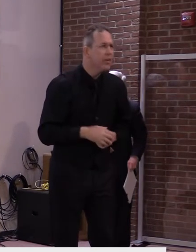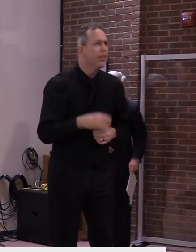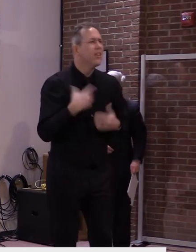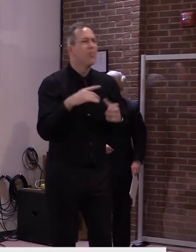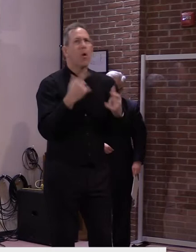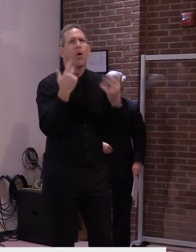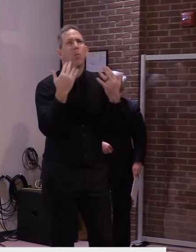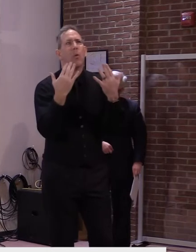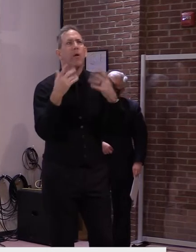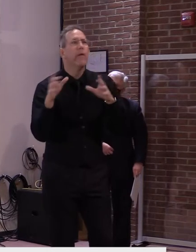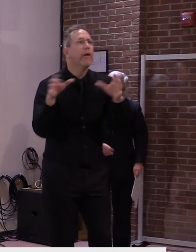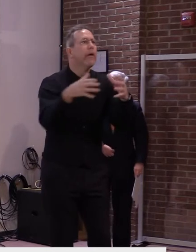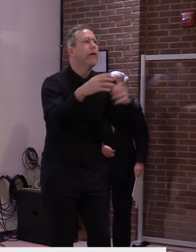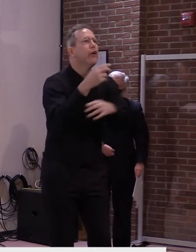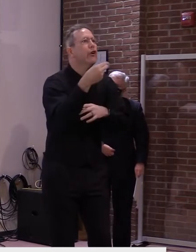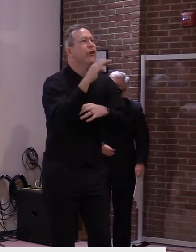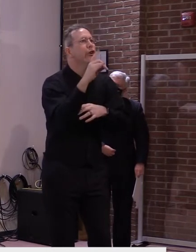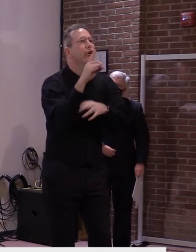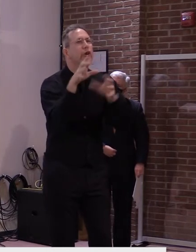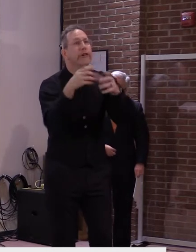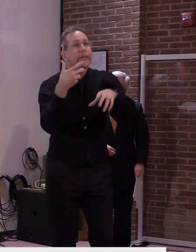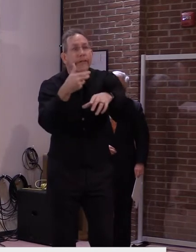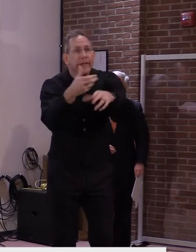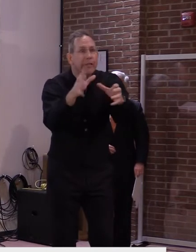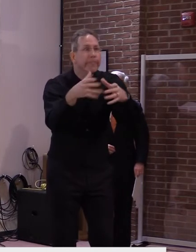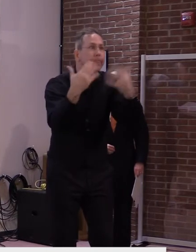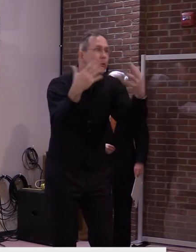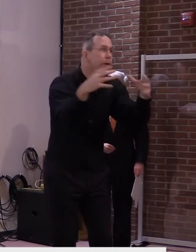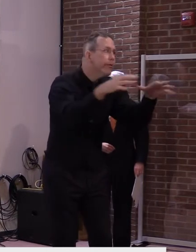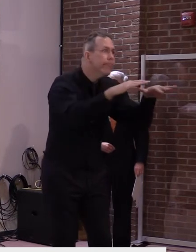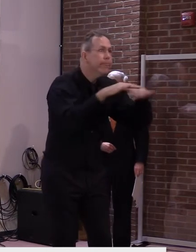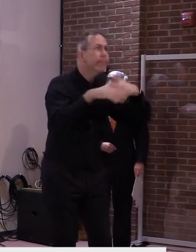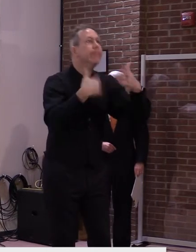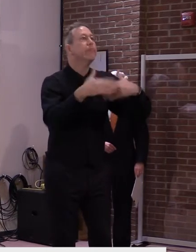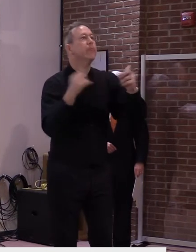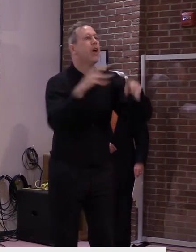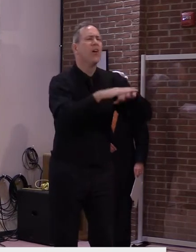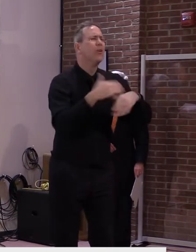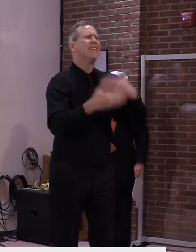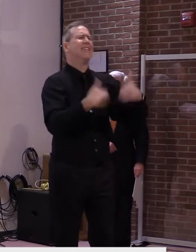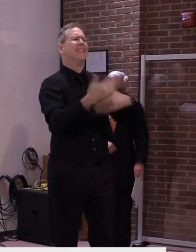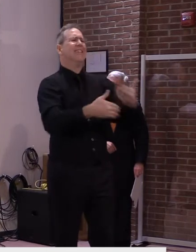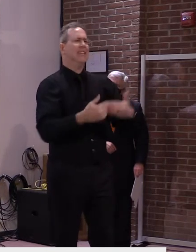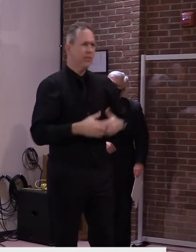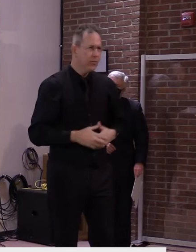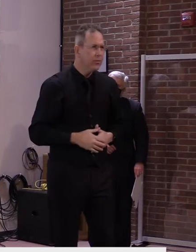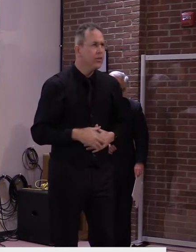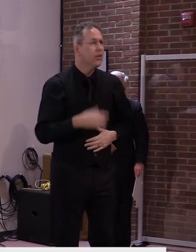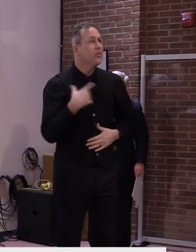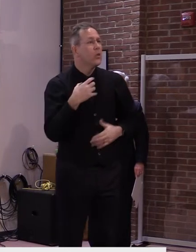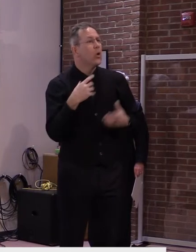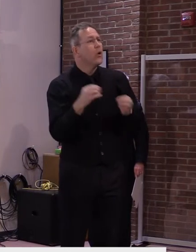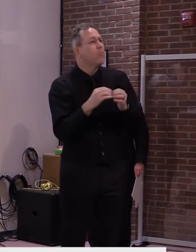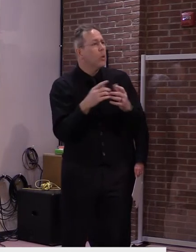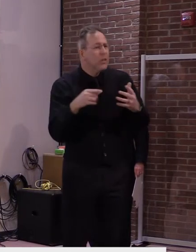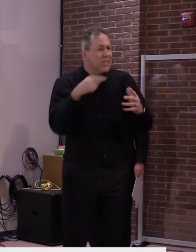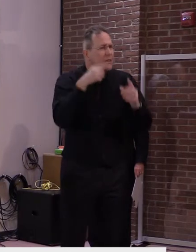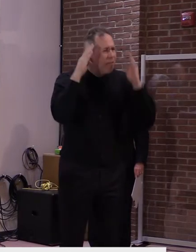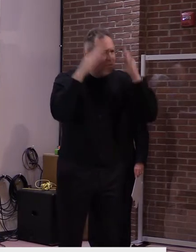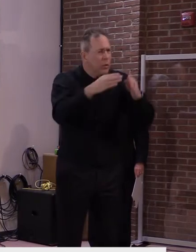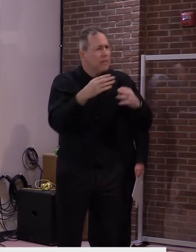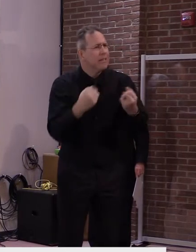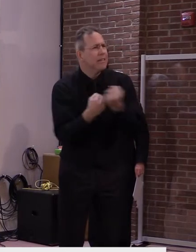back to normal again. And if we protect those who are most at risk, we can end the state of emergency